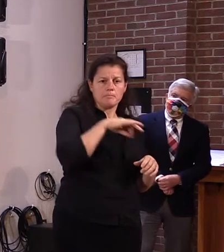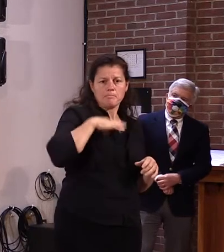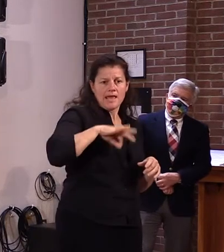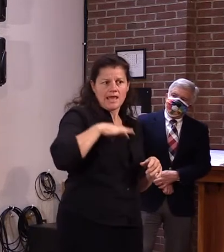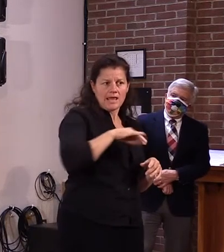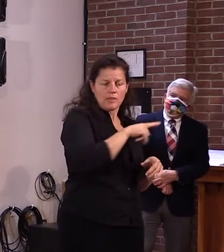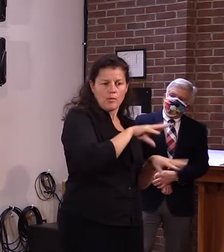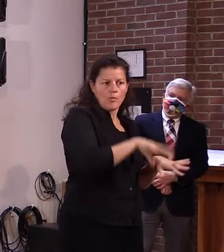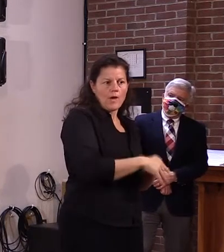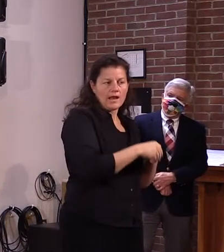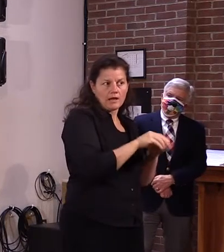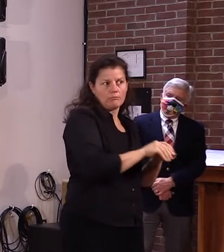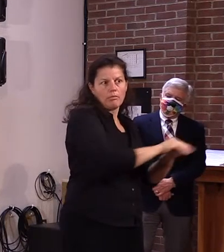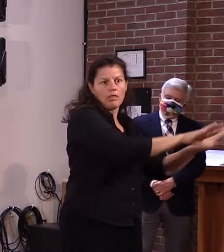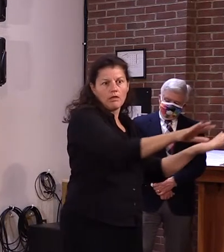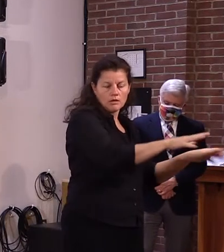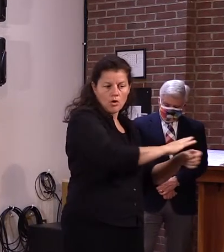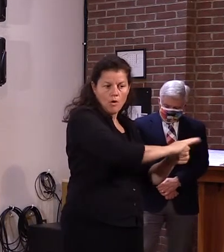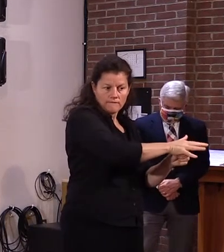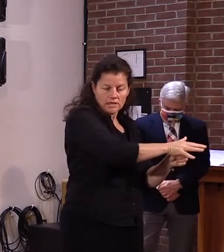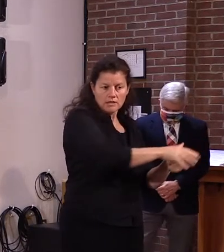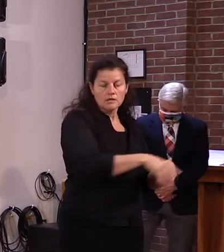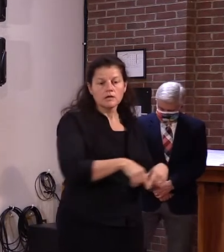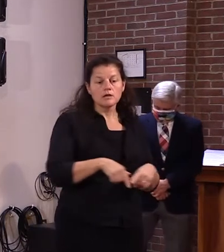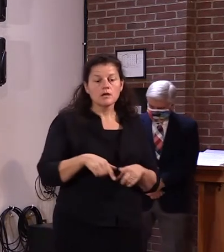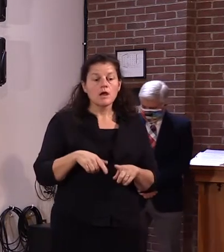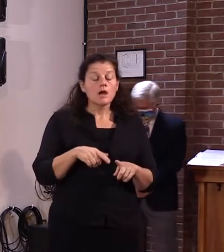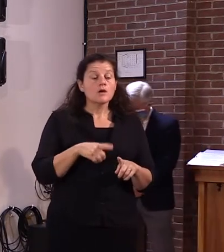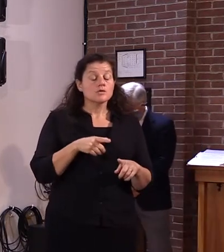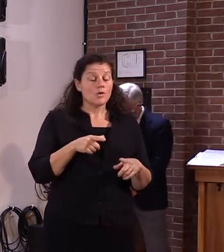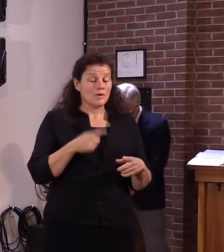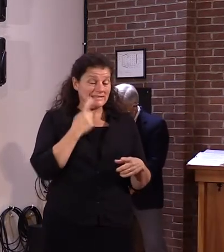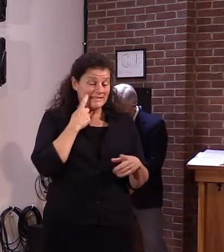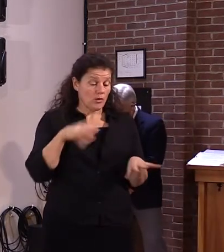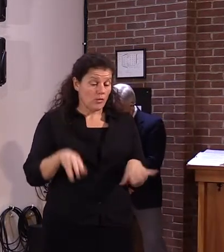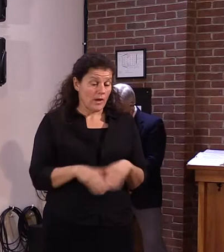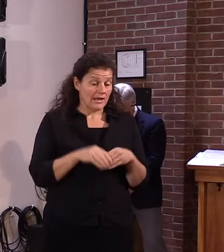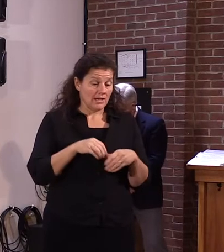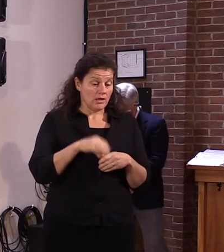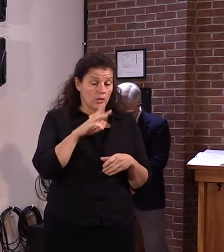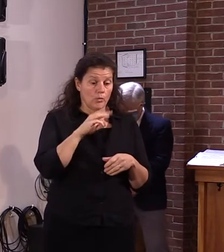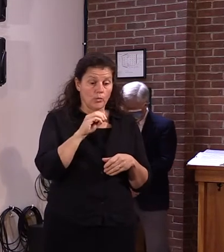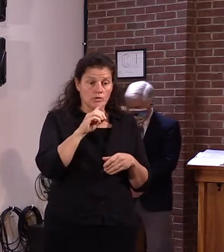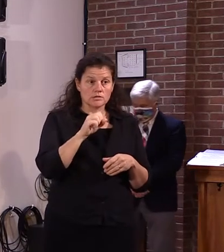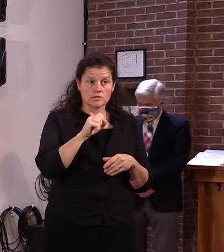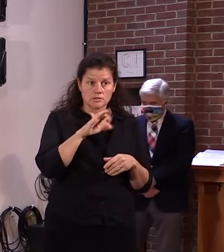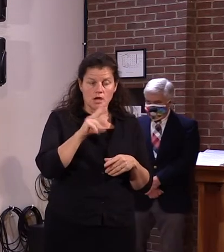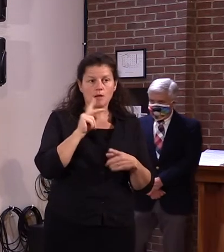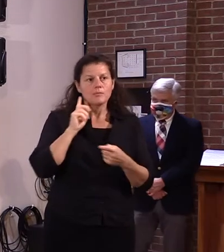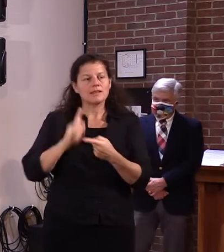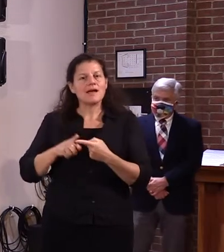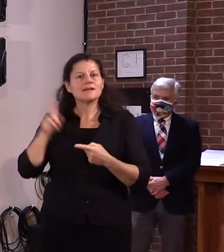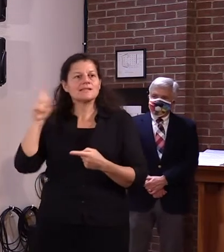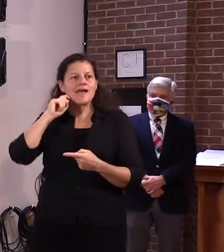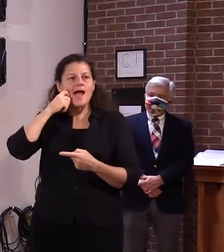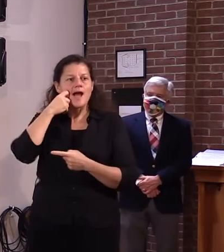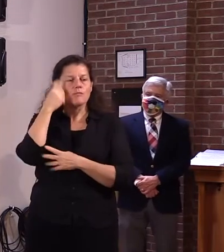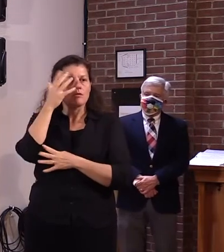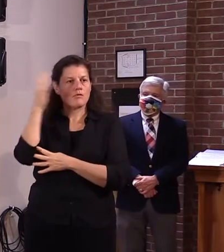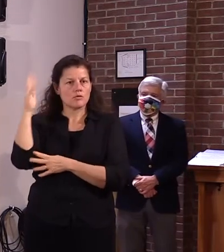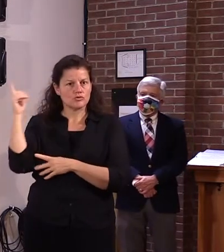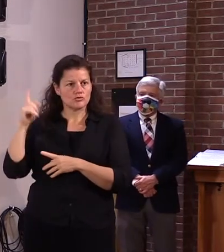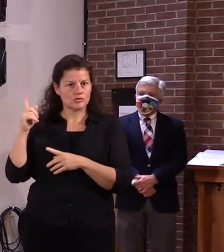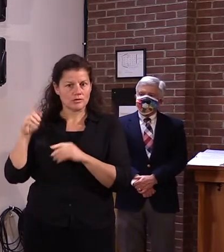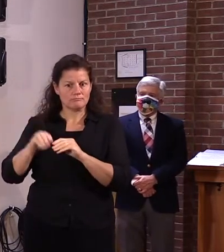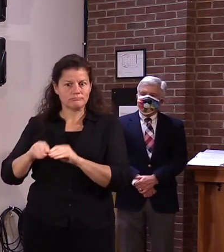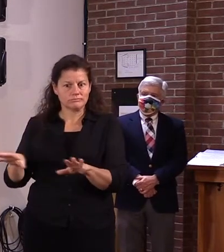spread, and in line with the Champlain Orchard outbreak, I was wondering if there was any testing being